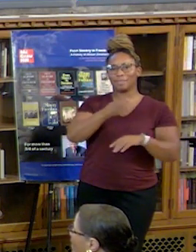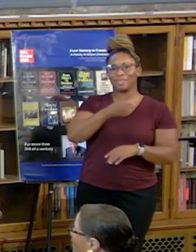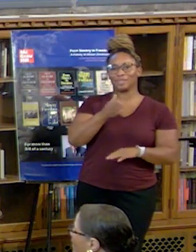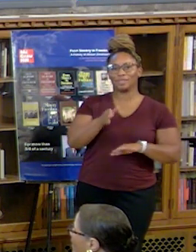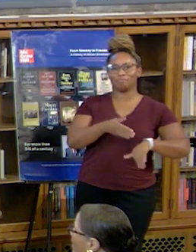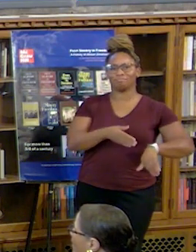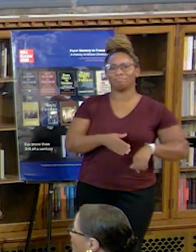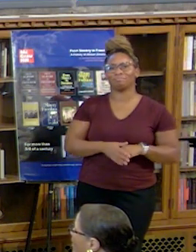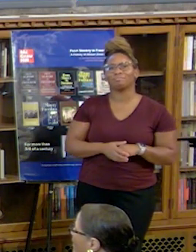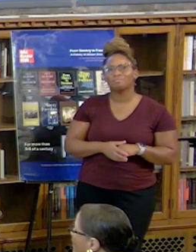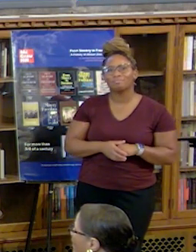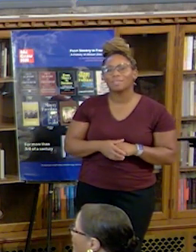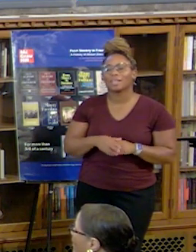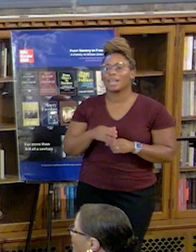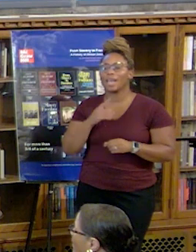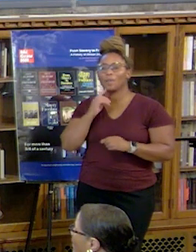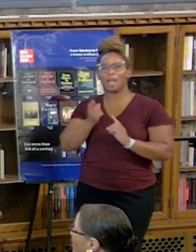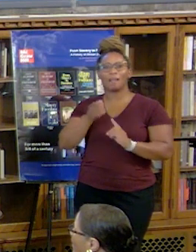overt